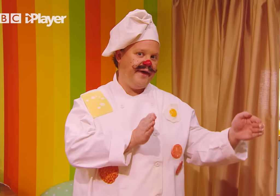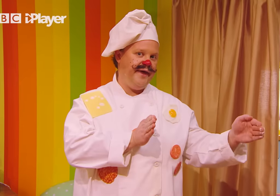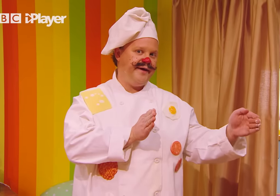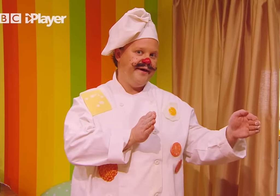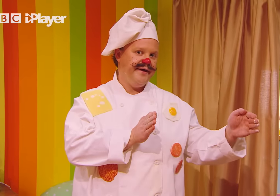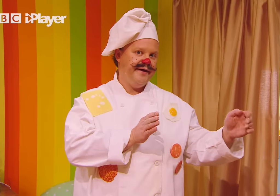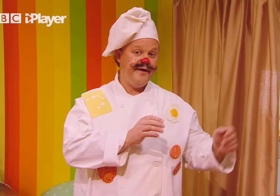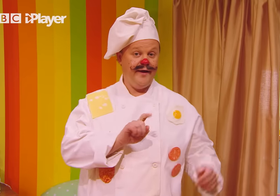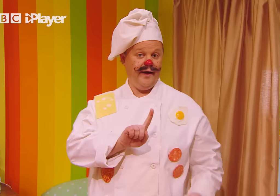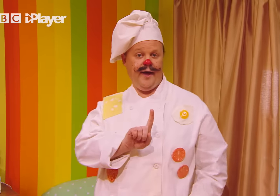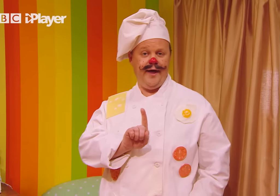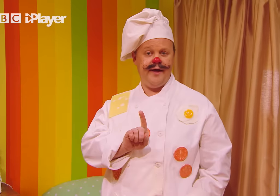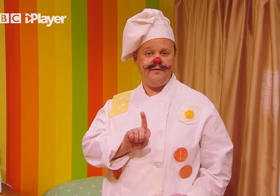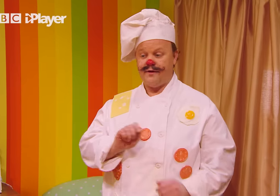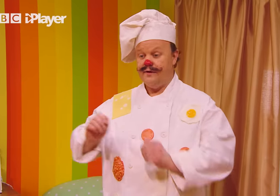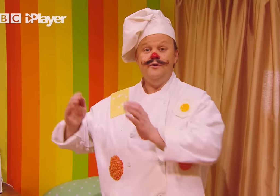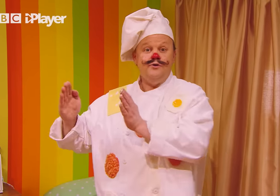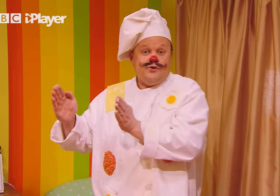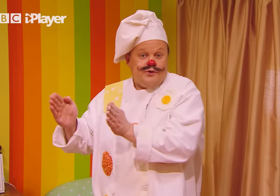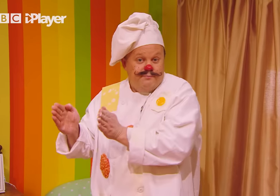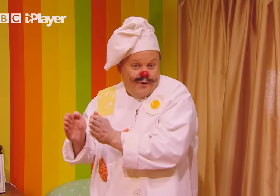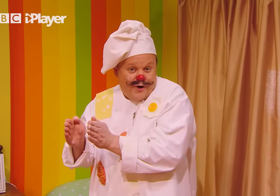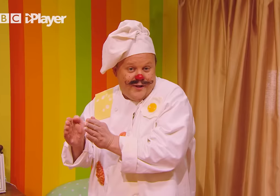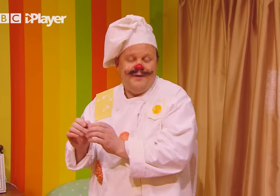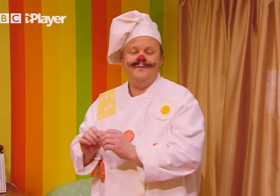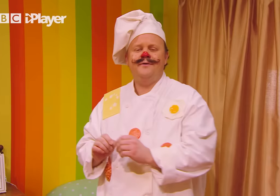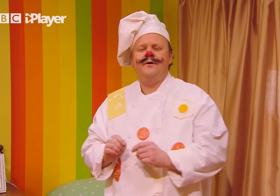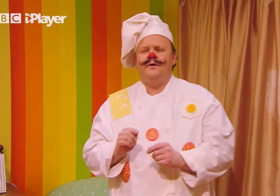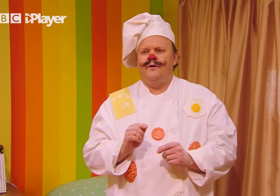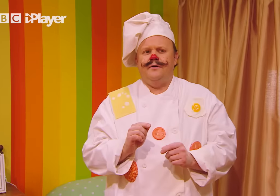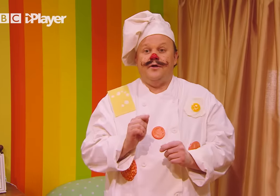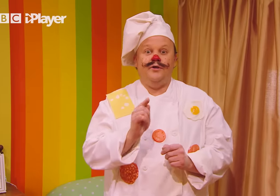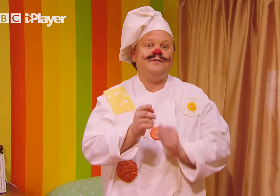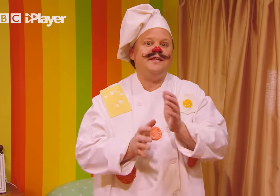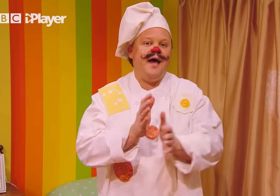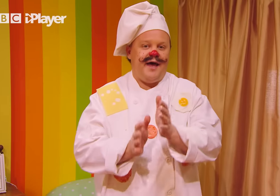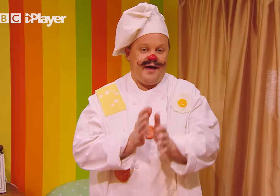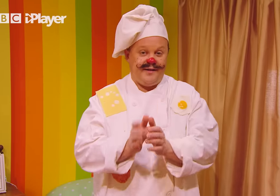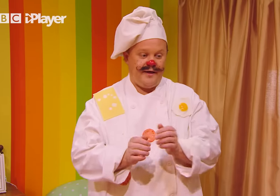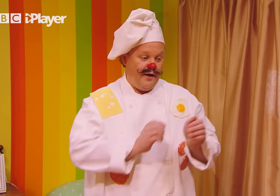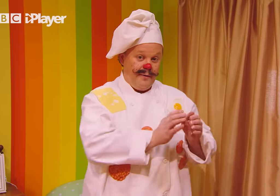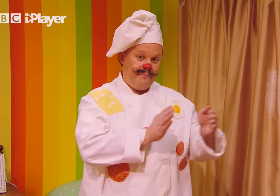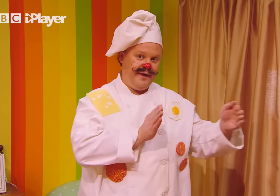Big and small. You sign